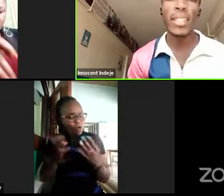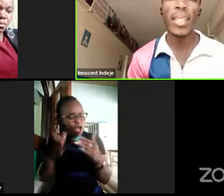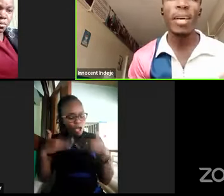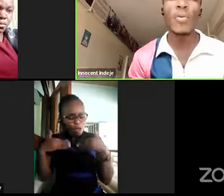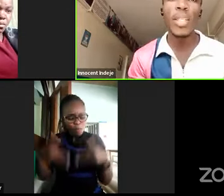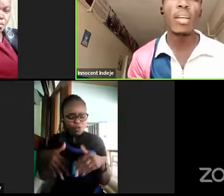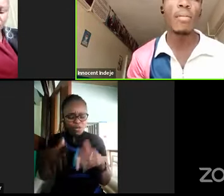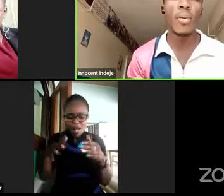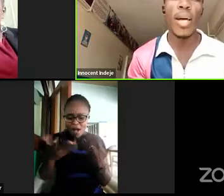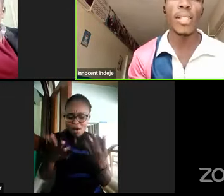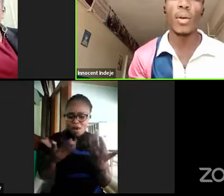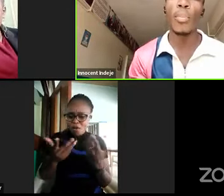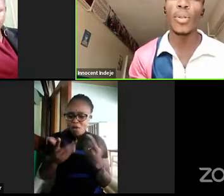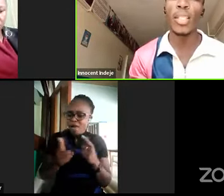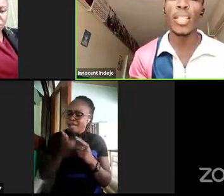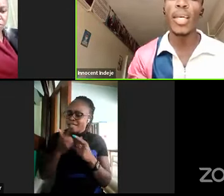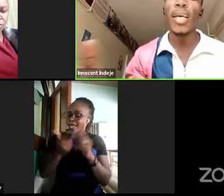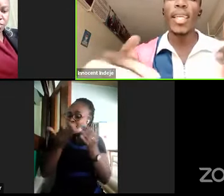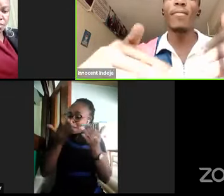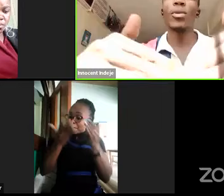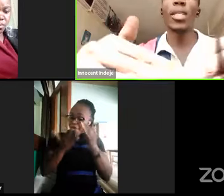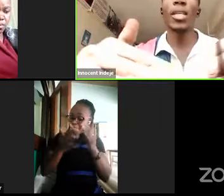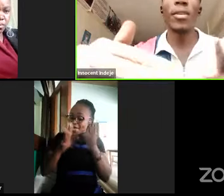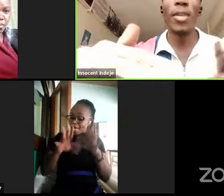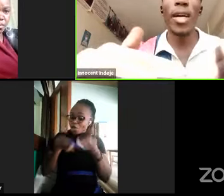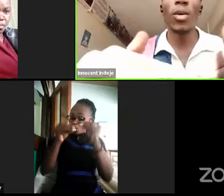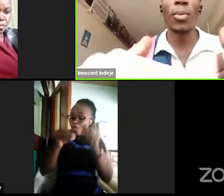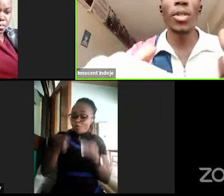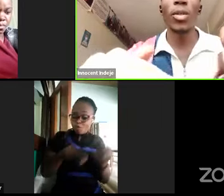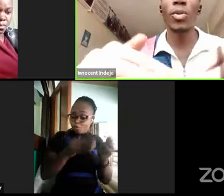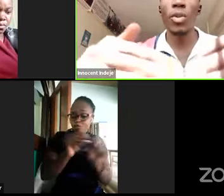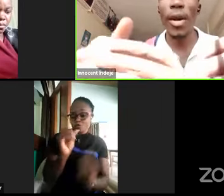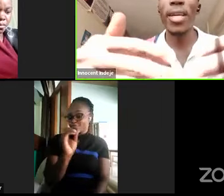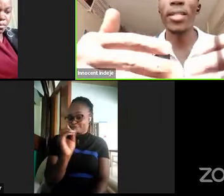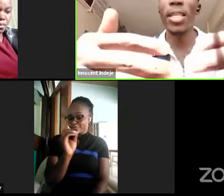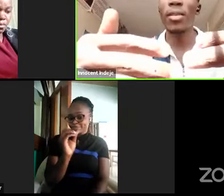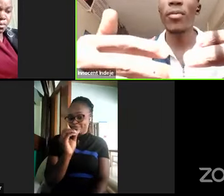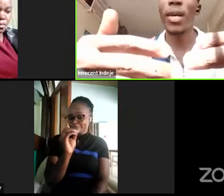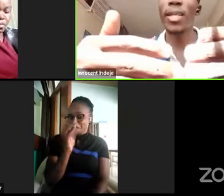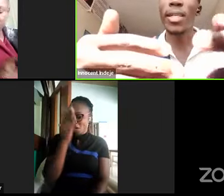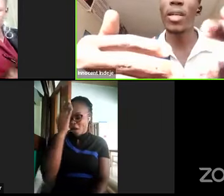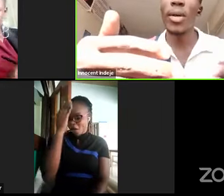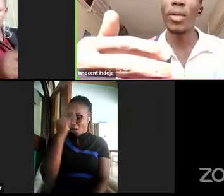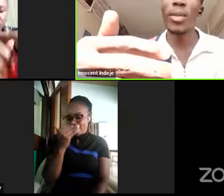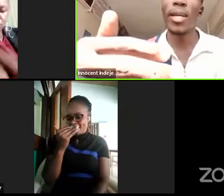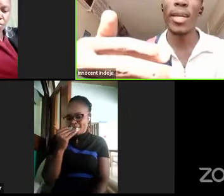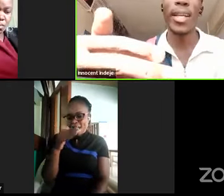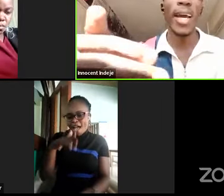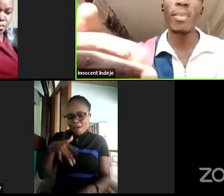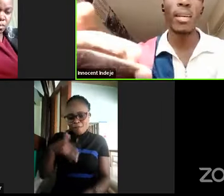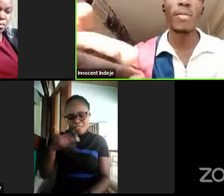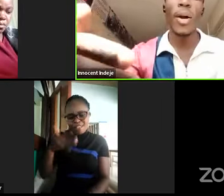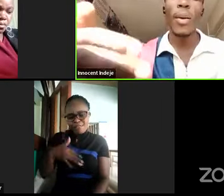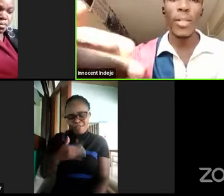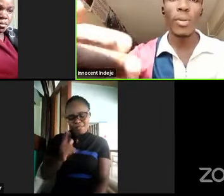sense, they have not given you that opportunity. They have not given you that opportunity to try and see if you can, and really you can do that. And I believe persons